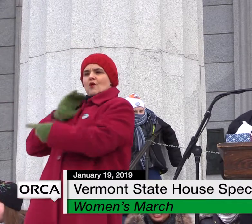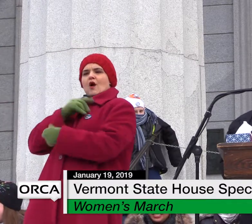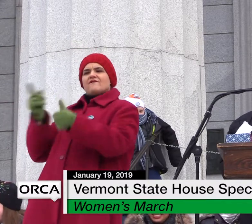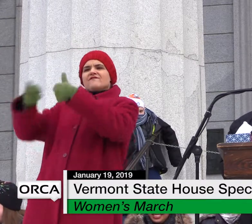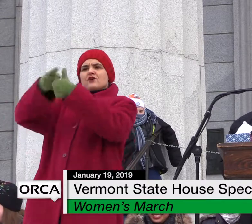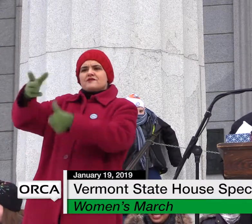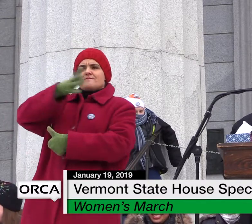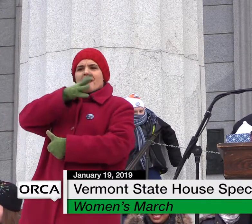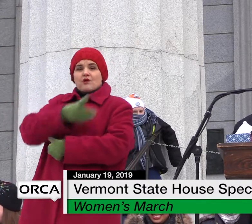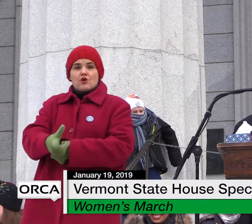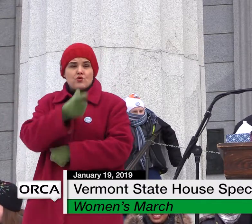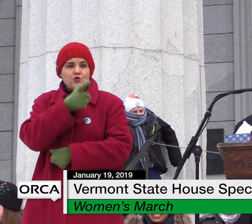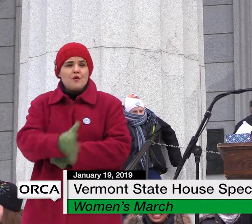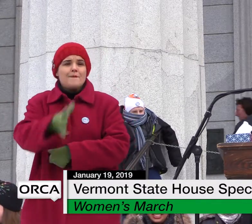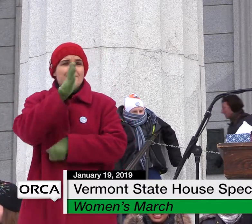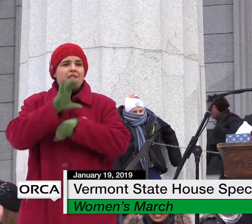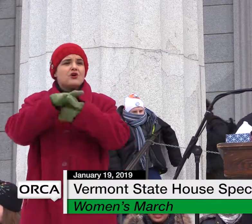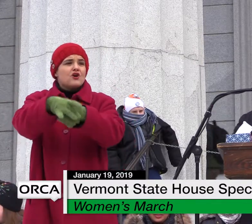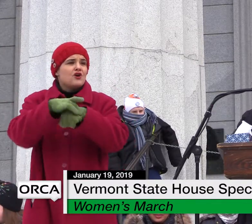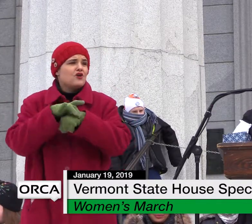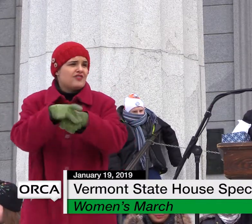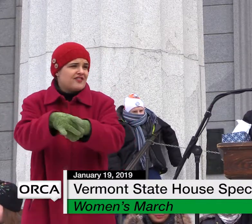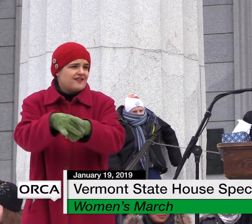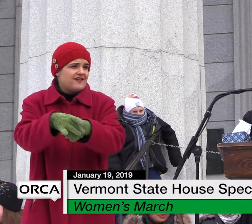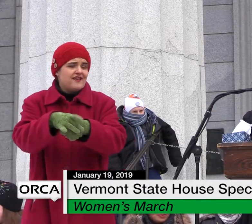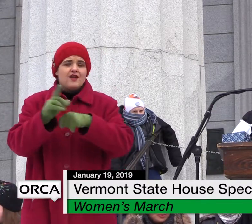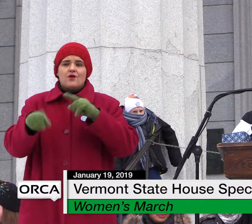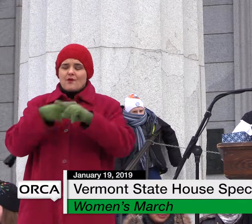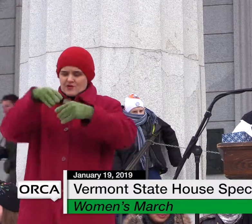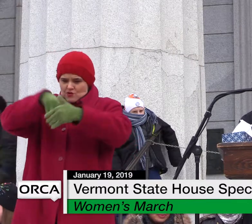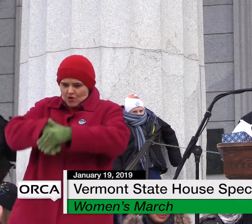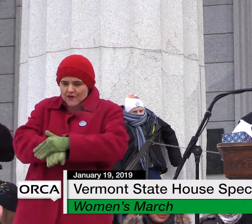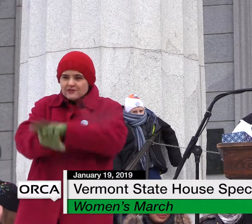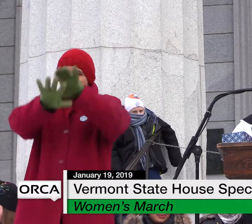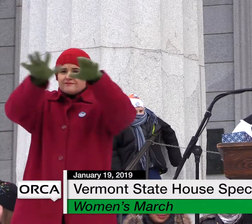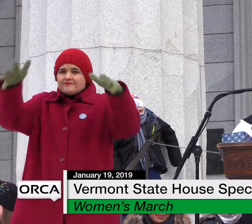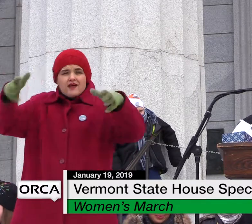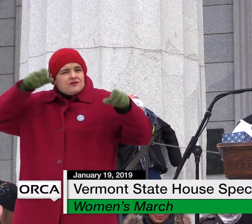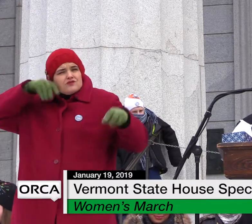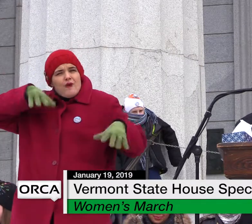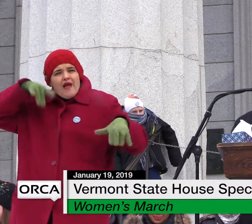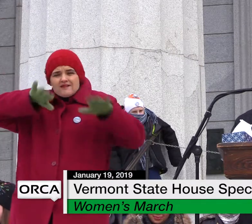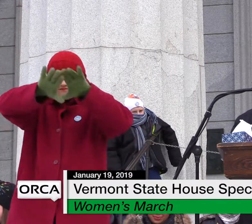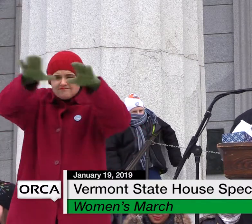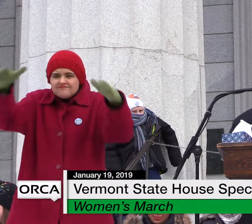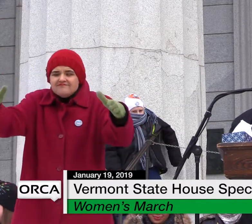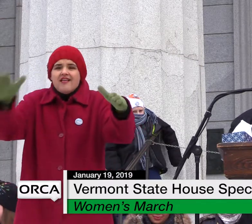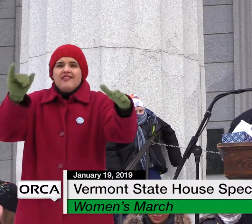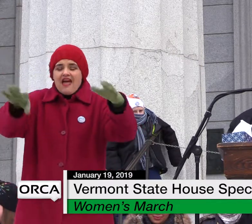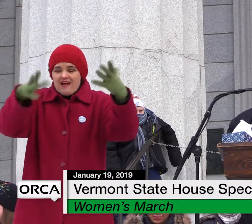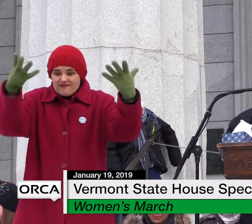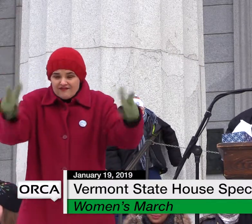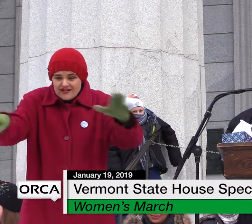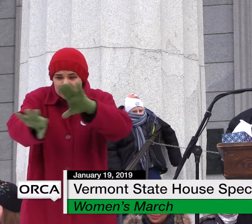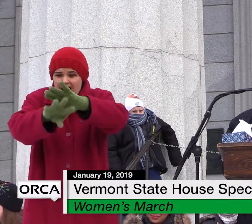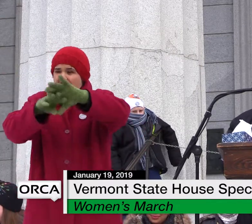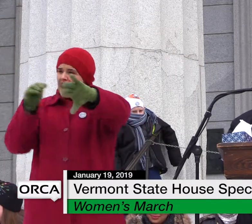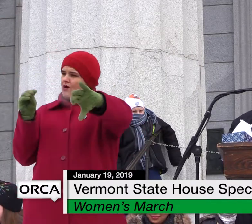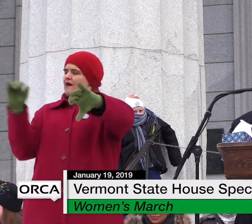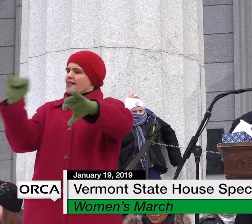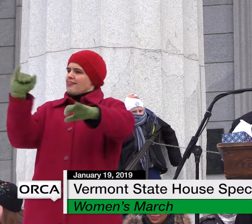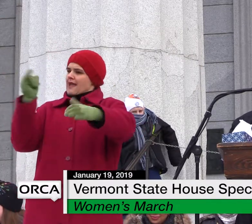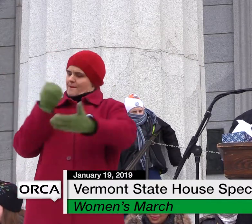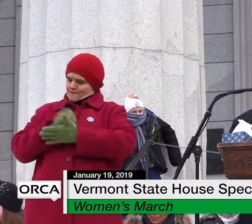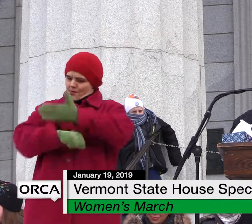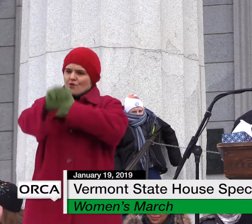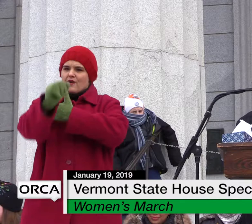you climb into the womb and you come out reborn. Her heartbeat is always as close as our drum. No matter where you go in this world, she